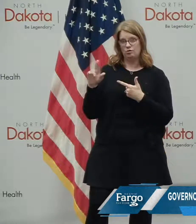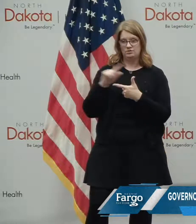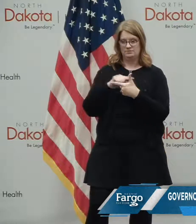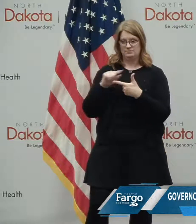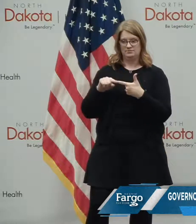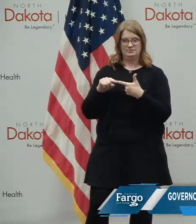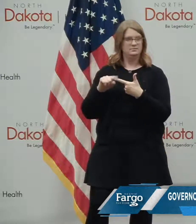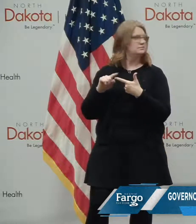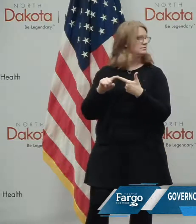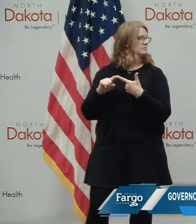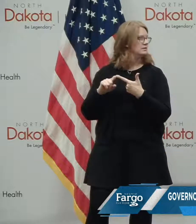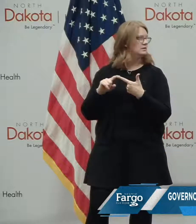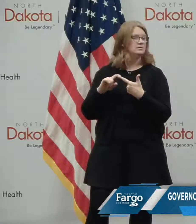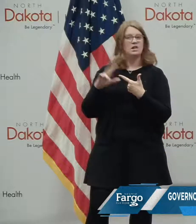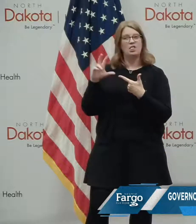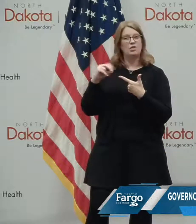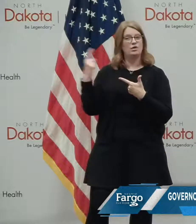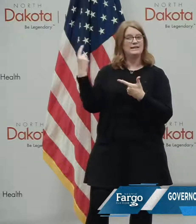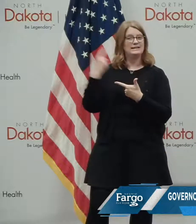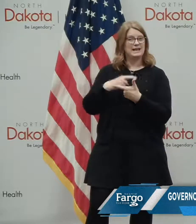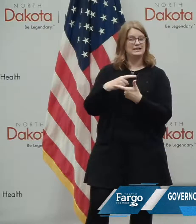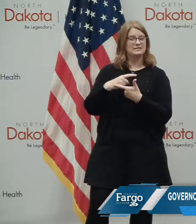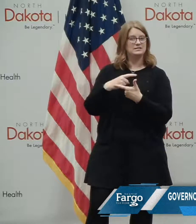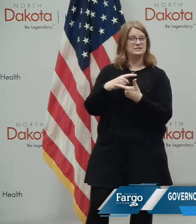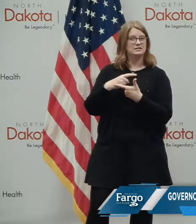says 30 days and